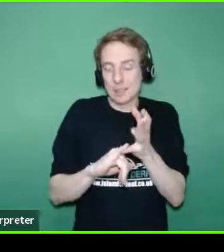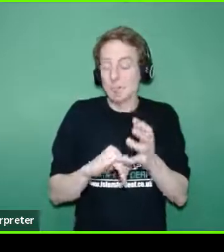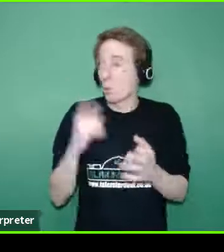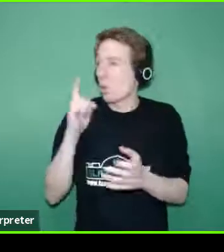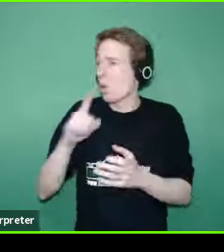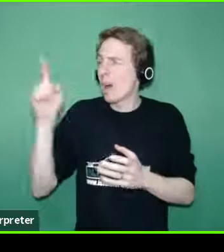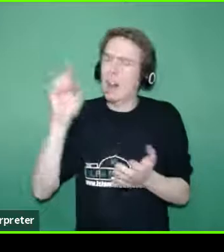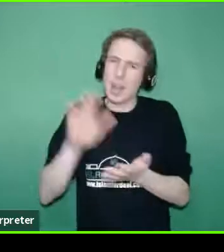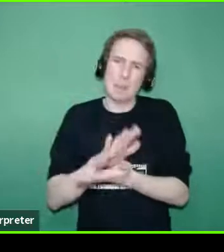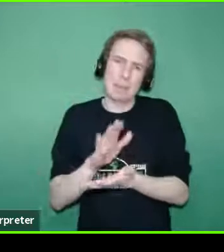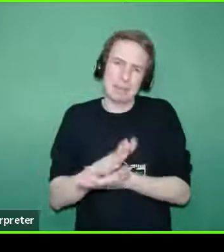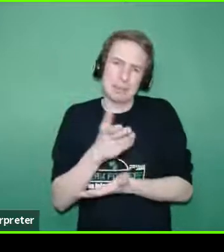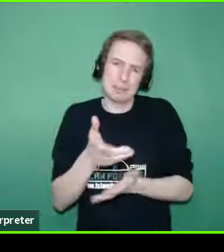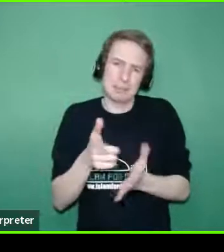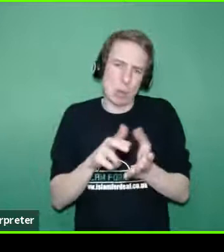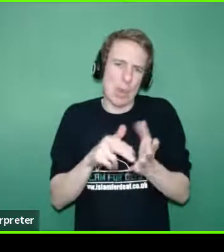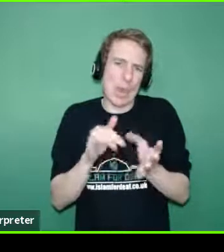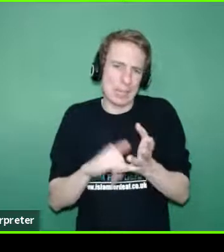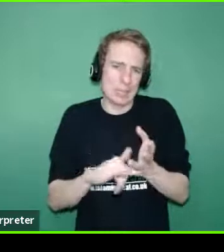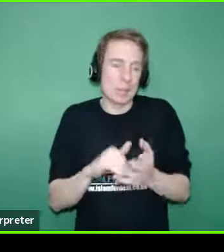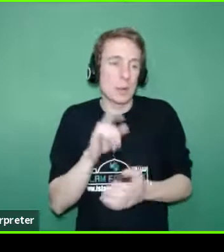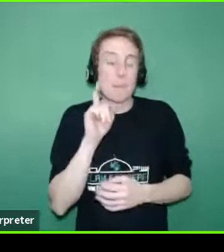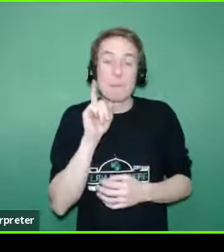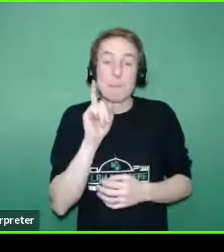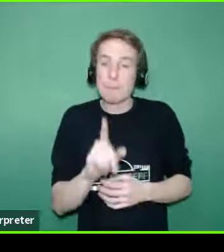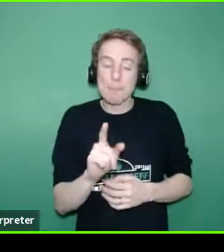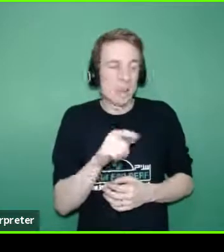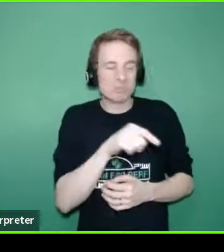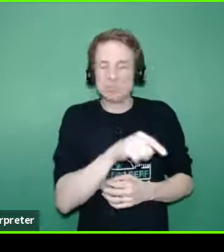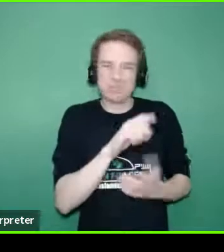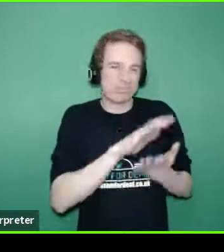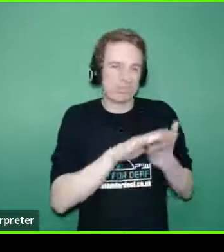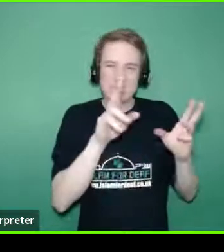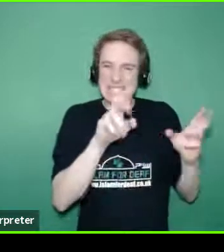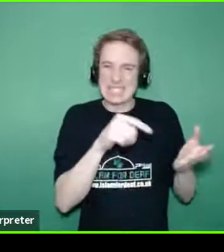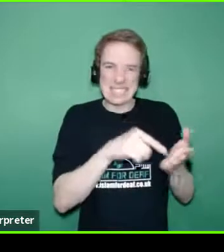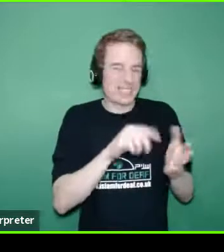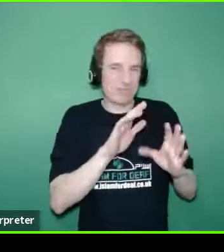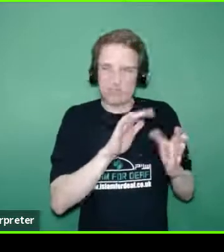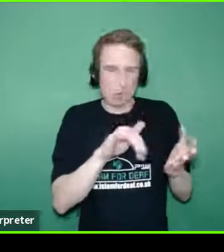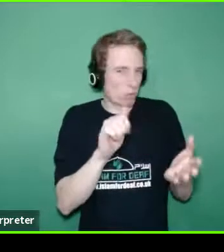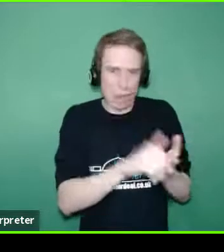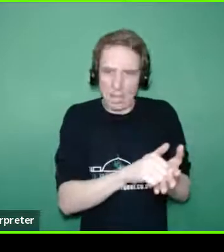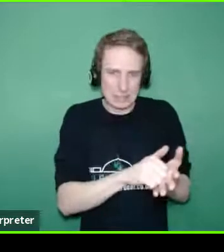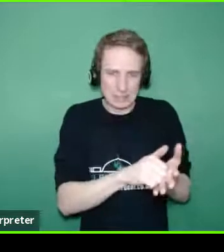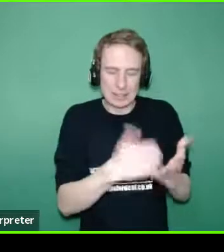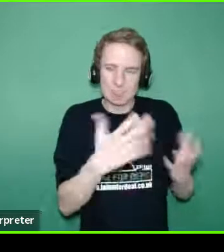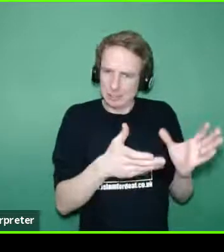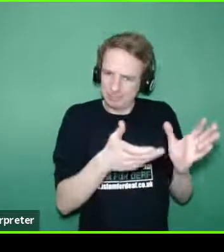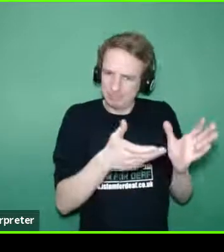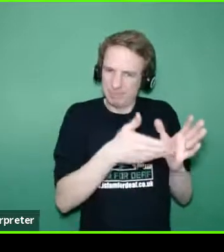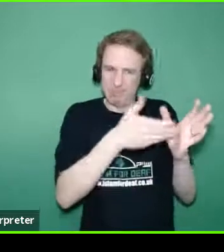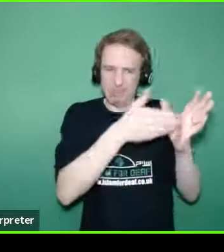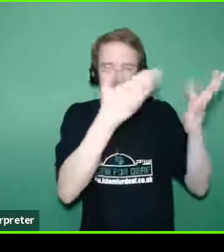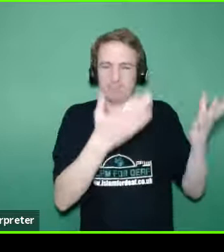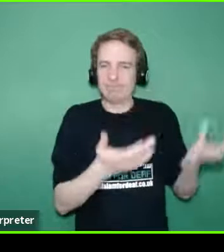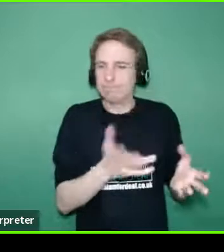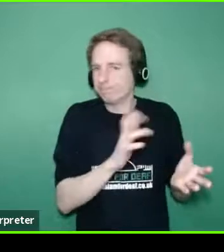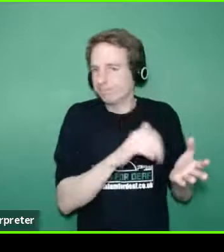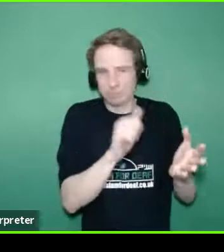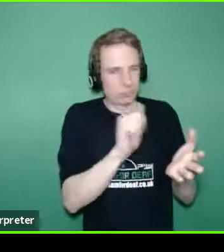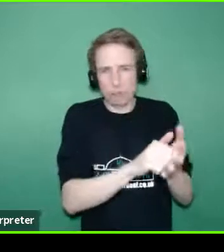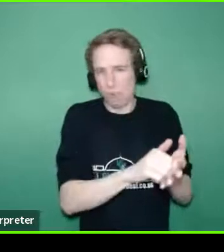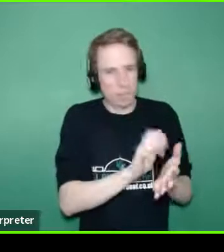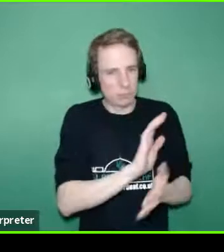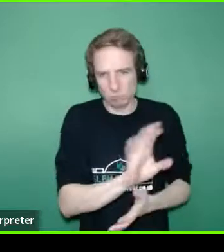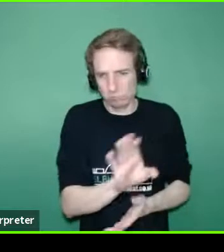is fabricated. So it's a narration that isn't correct, but it's claimed